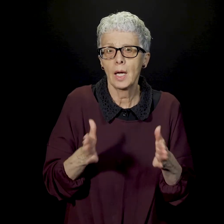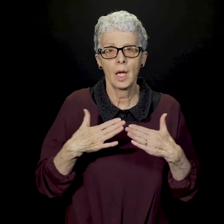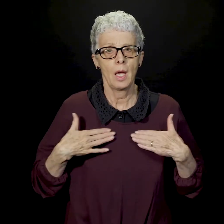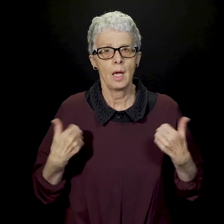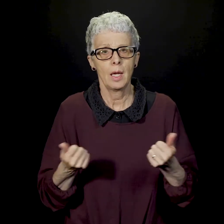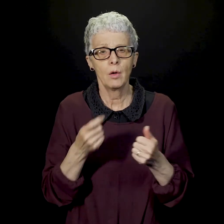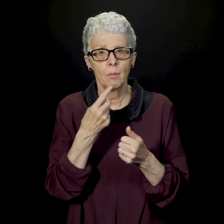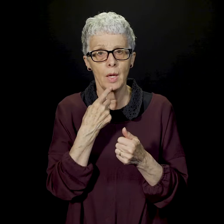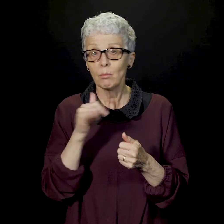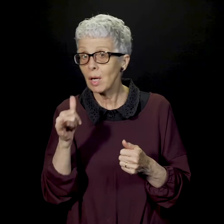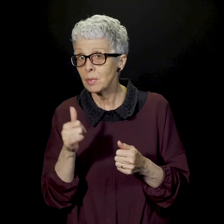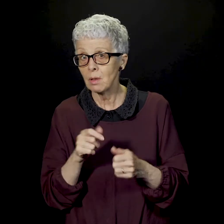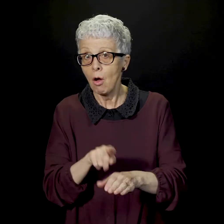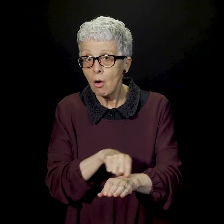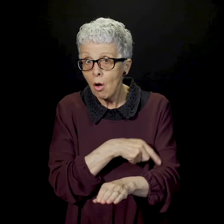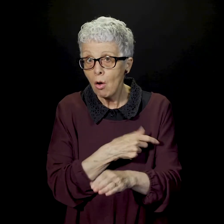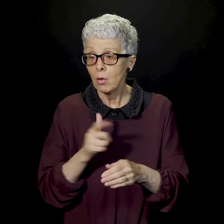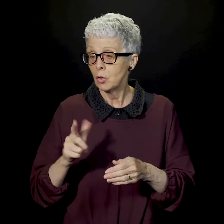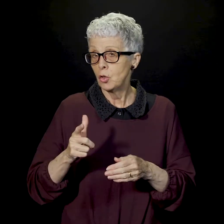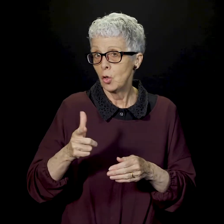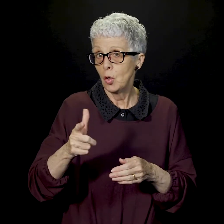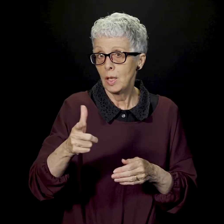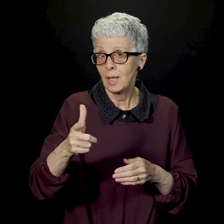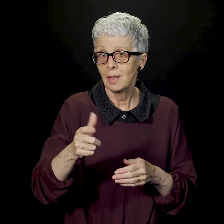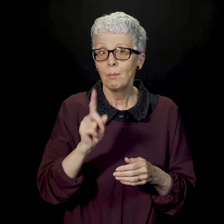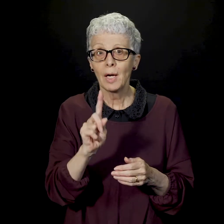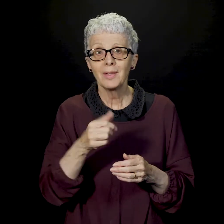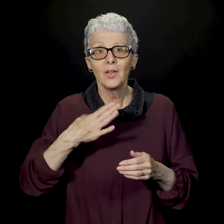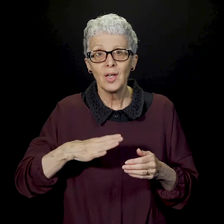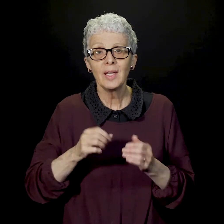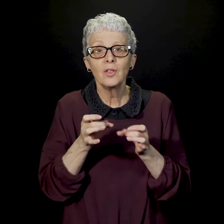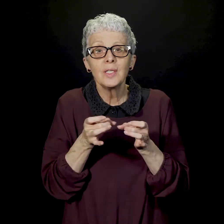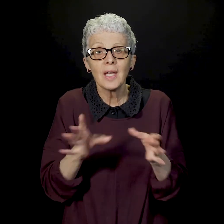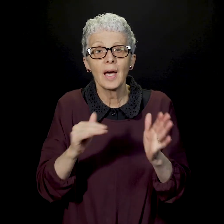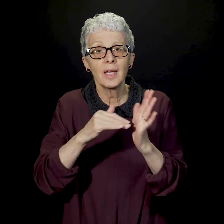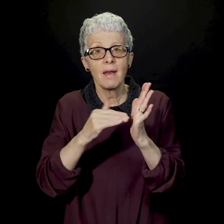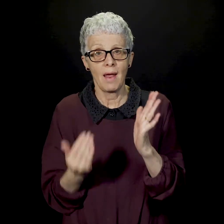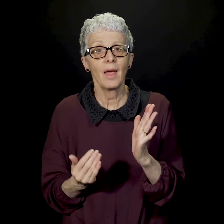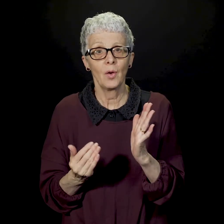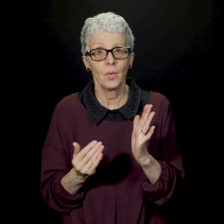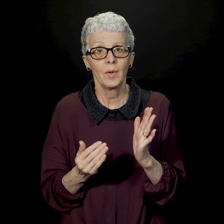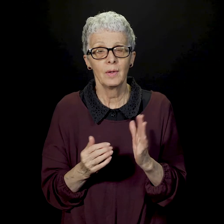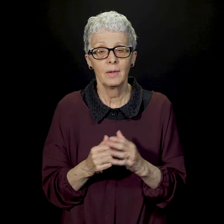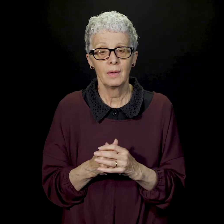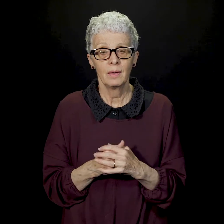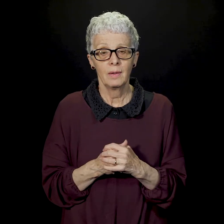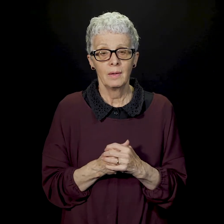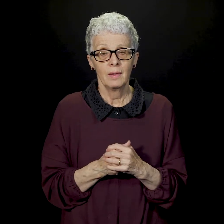And it might be a long journey, but gee, it's a journey worth starting. And I would just think,